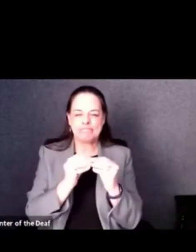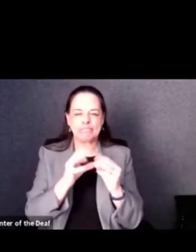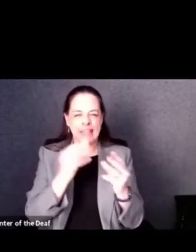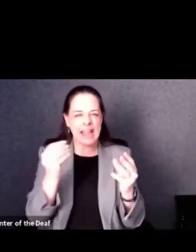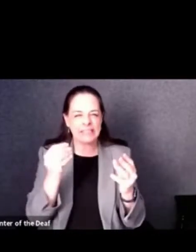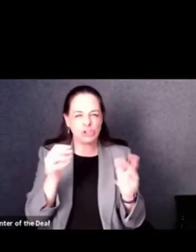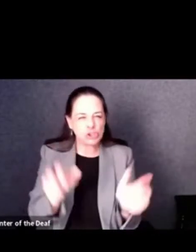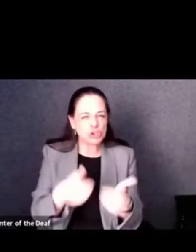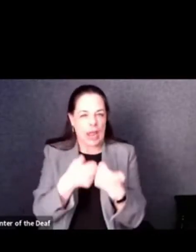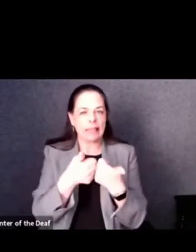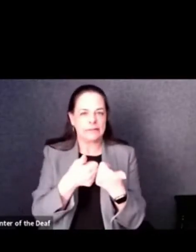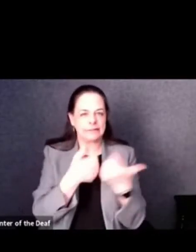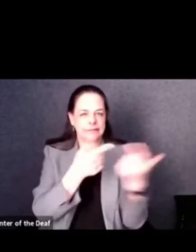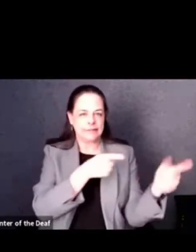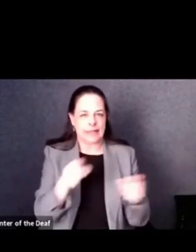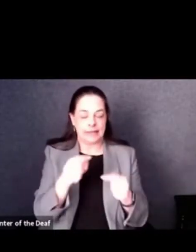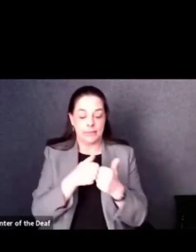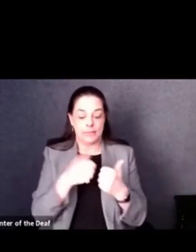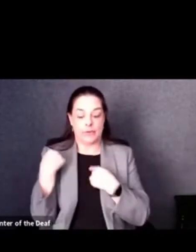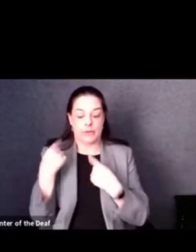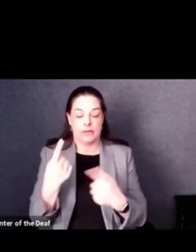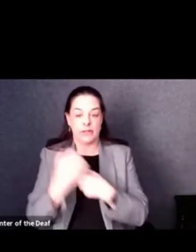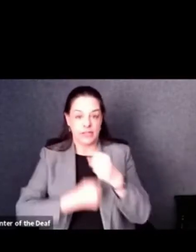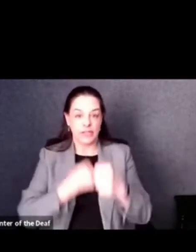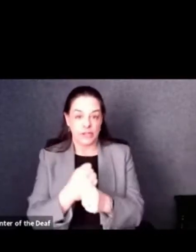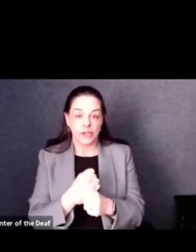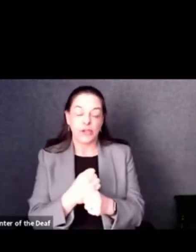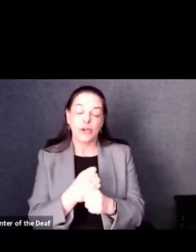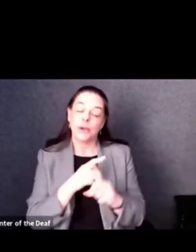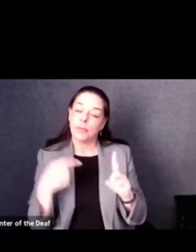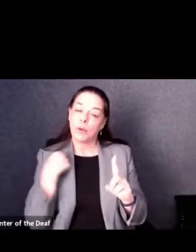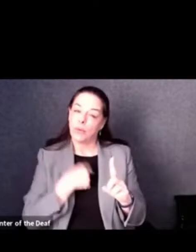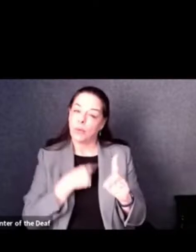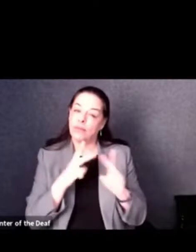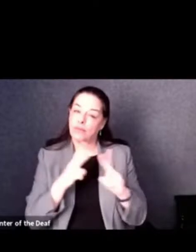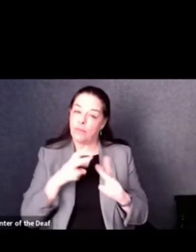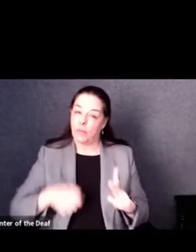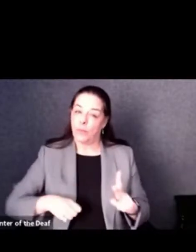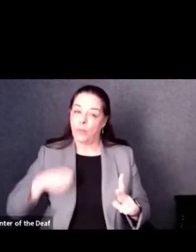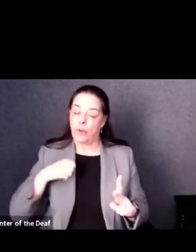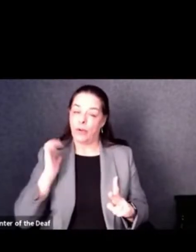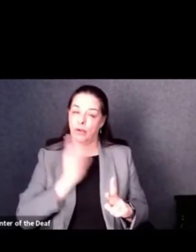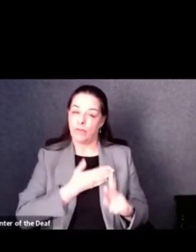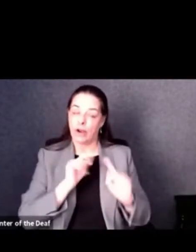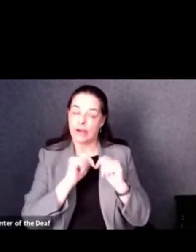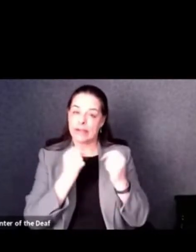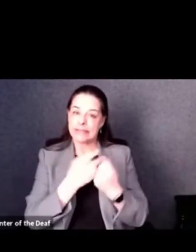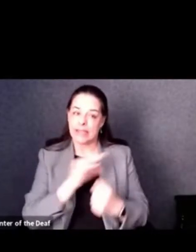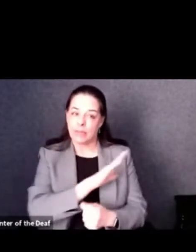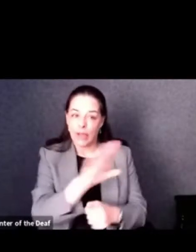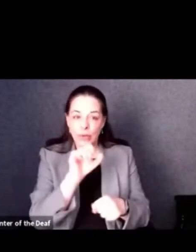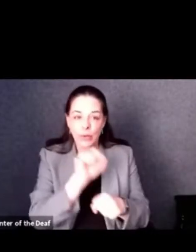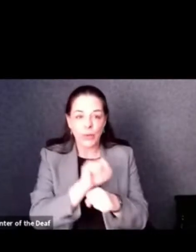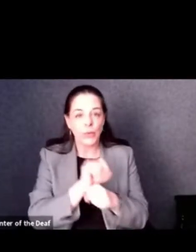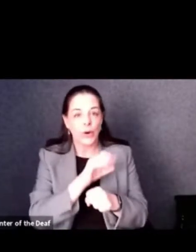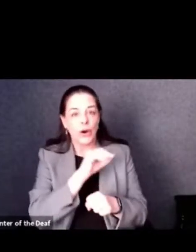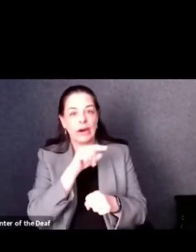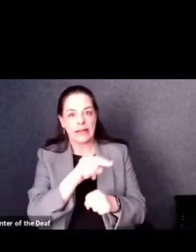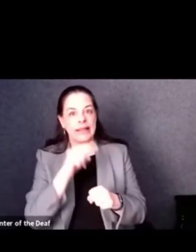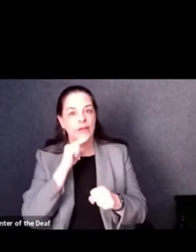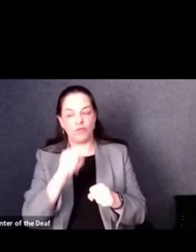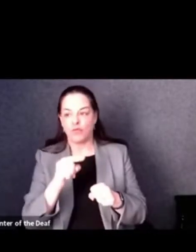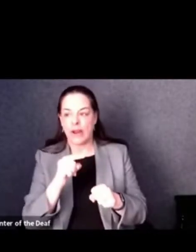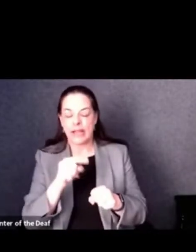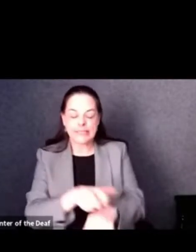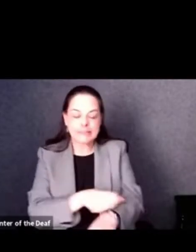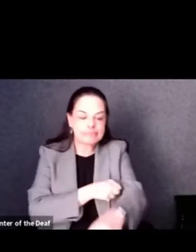challenges that came with this year. We are so proud of the team that we have and the work that they've done, and they've stepped up in ways that we